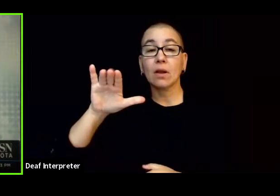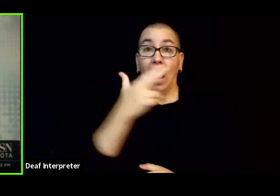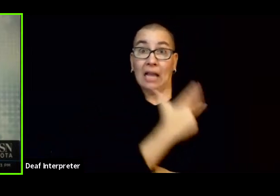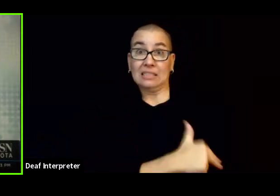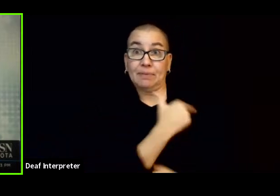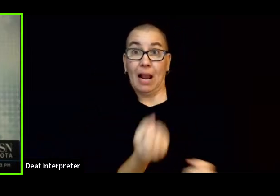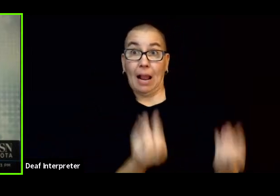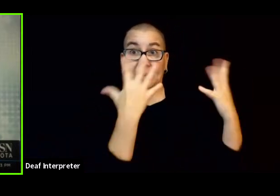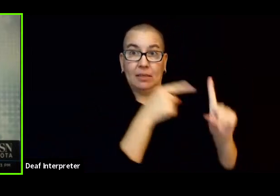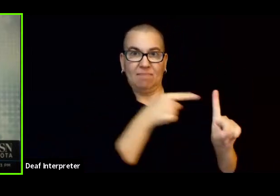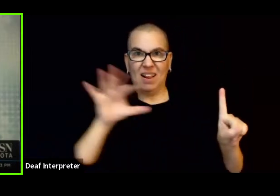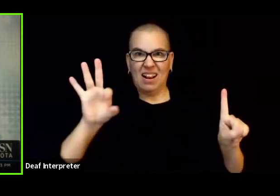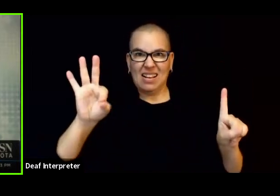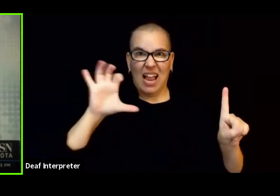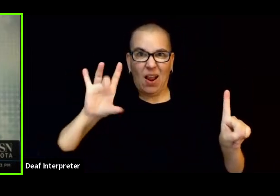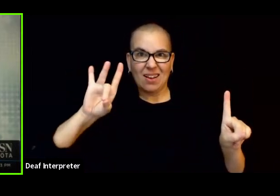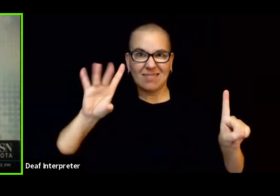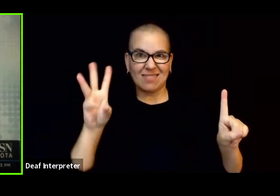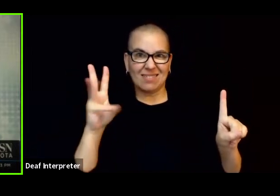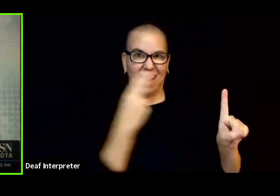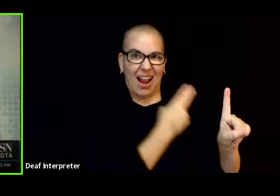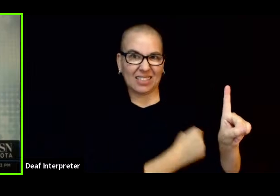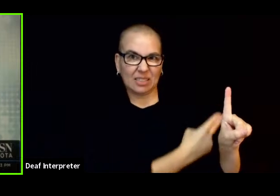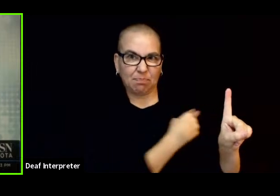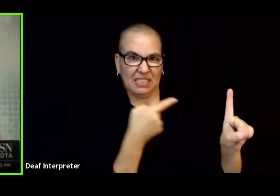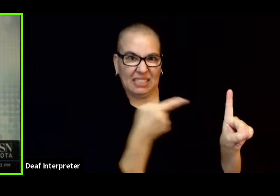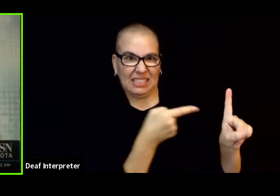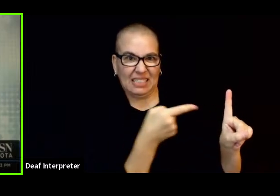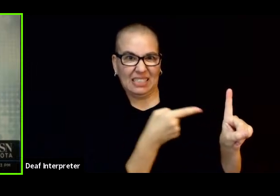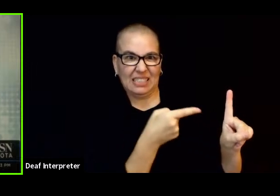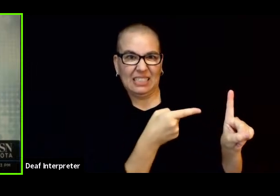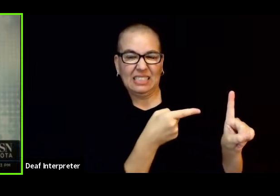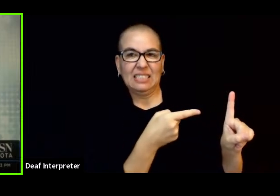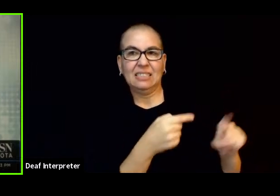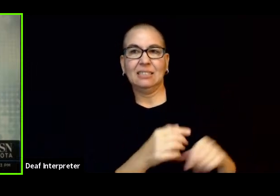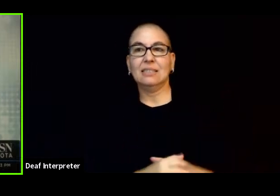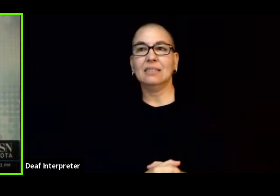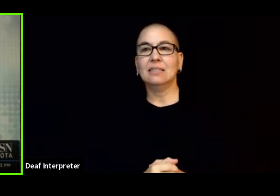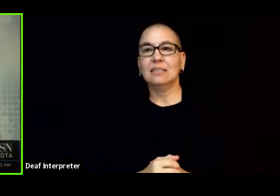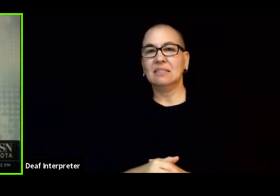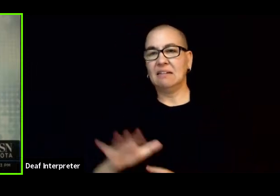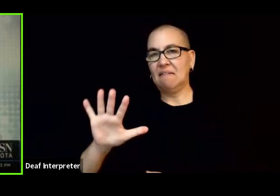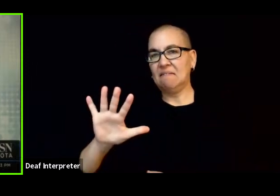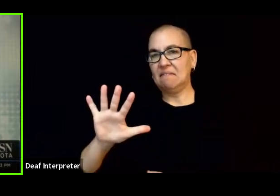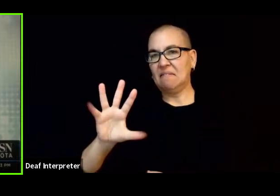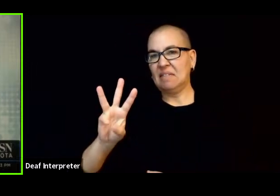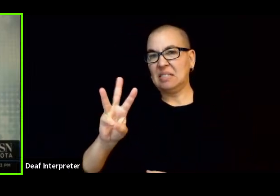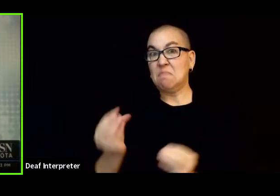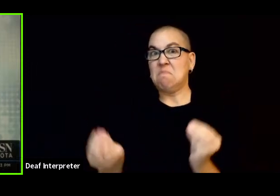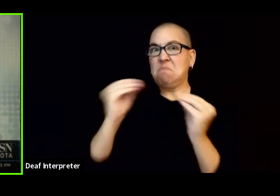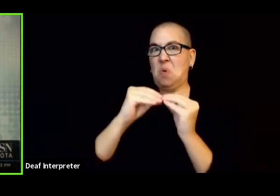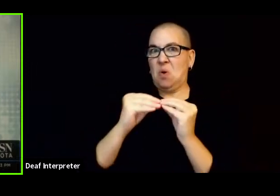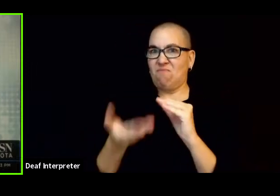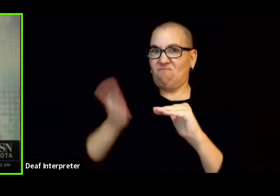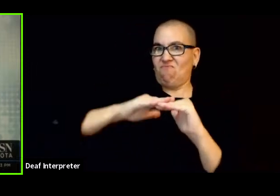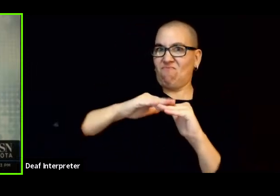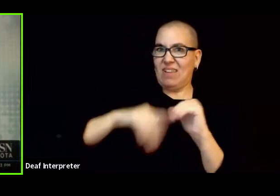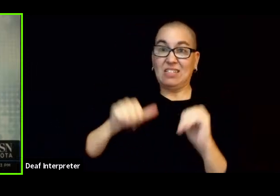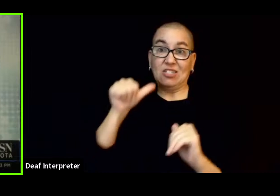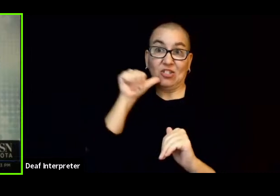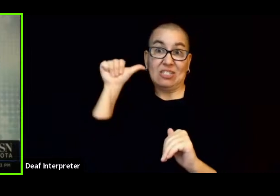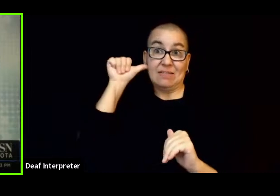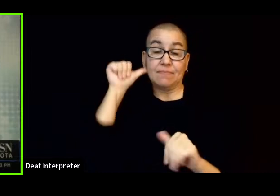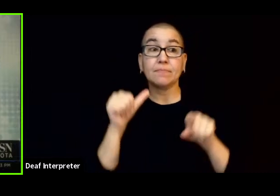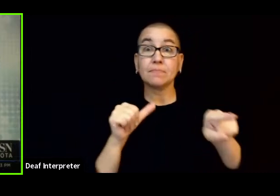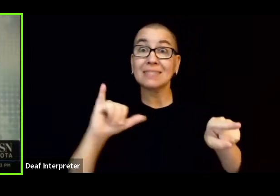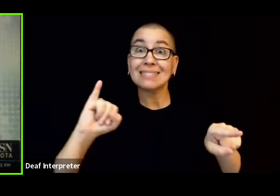care units, 15 fewer than the day prior. Sadly, another 36 Minnesota deaths were reported yesterday